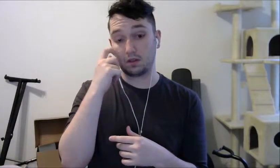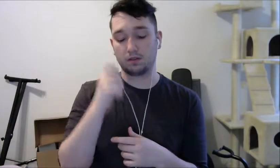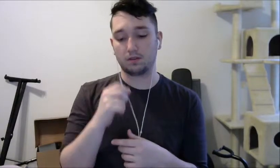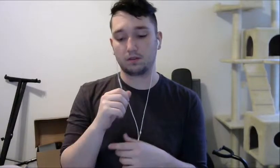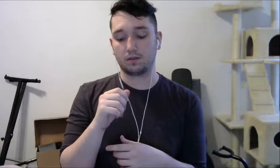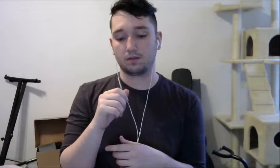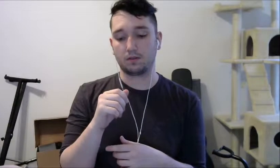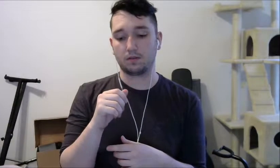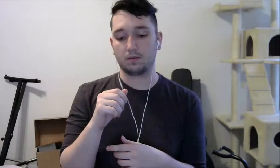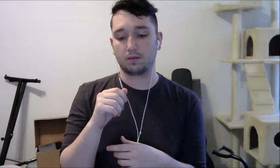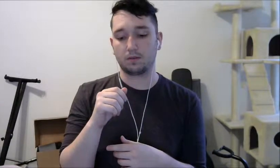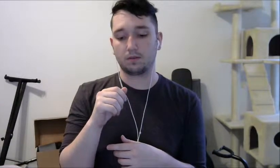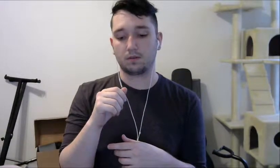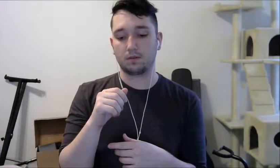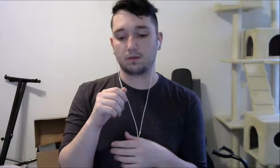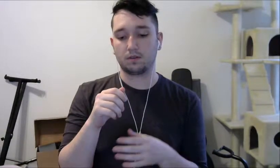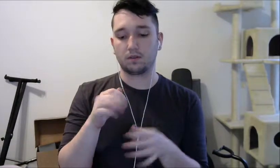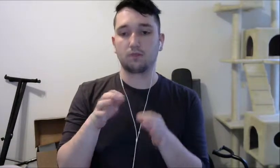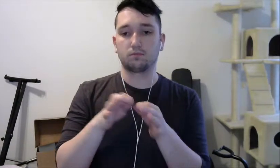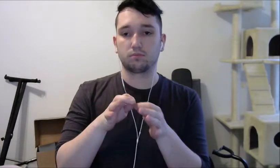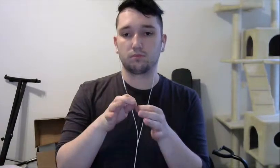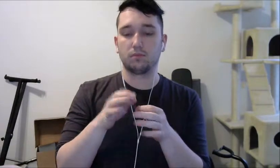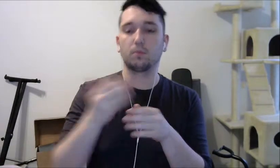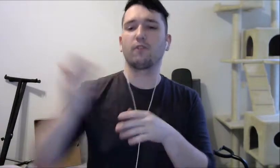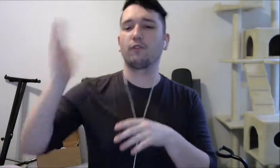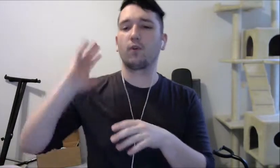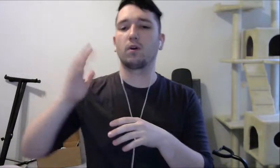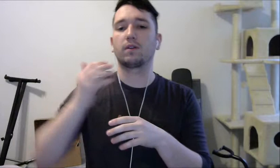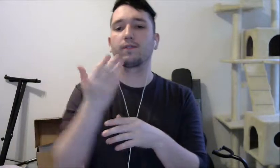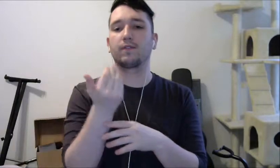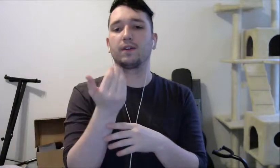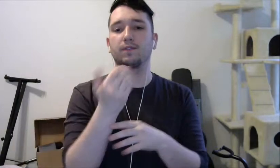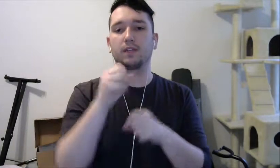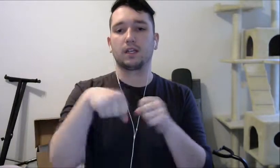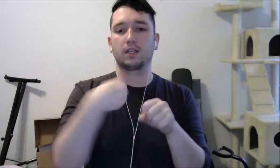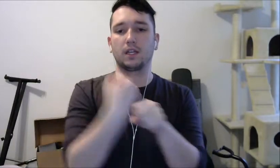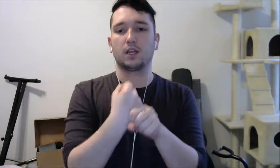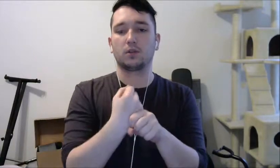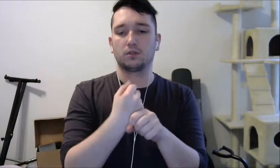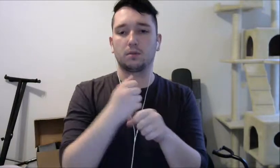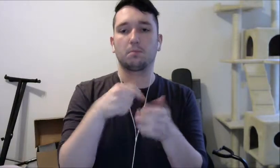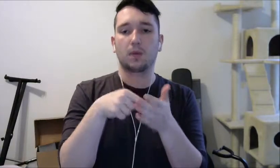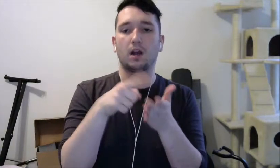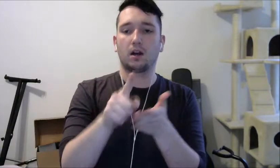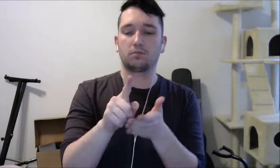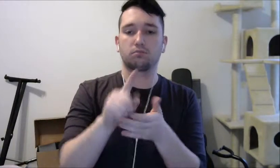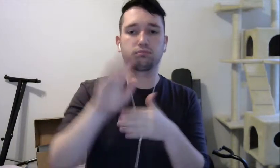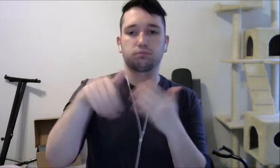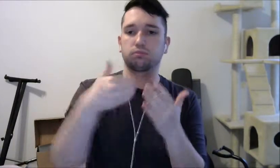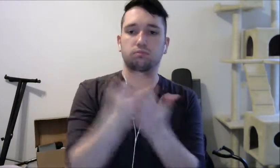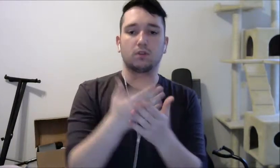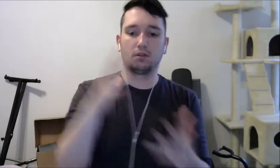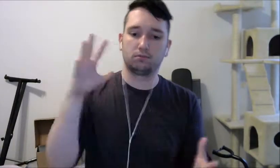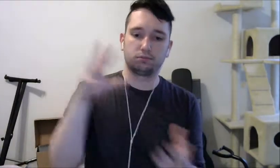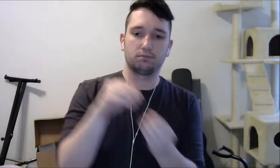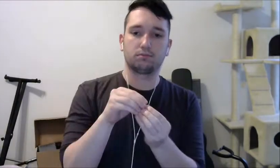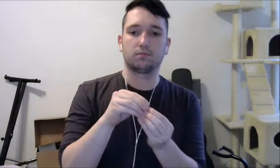So this program made a lot of mortgage money available to residents, and it made home ownership extremely affordable.